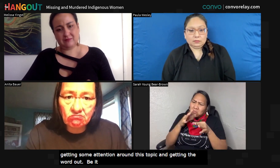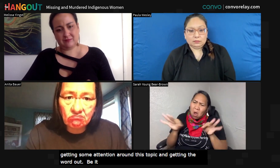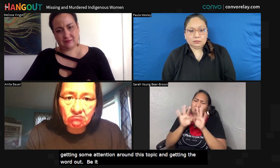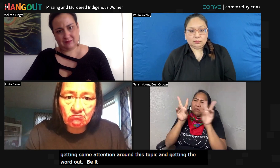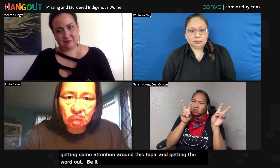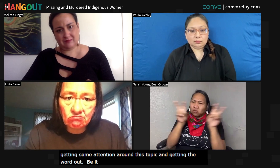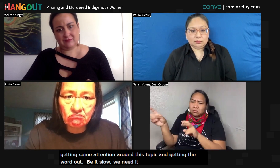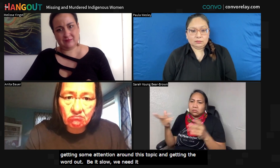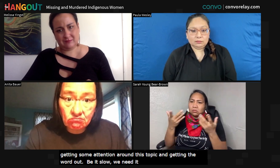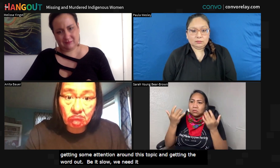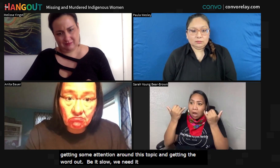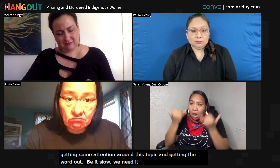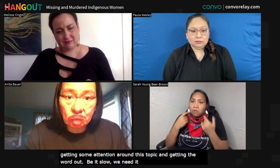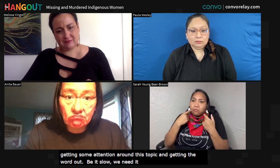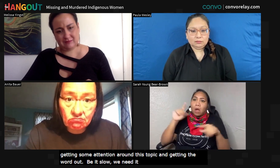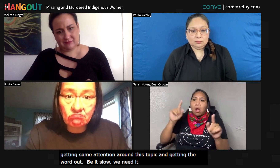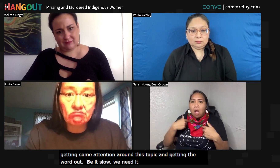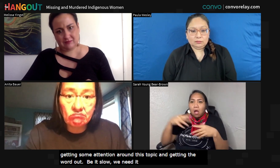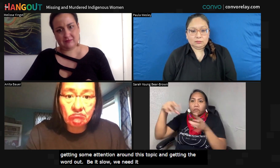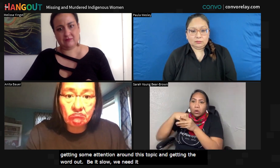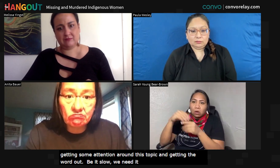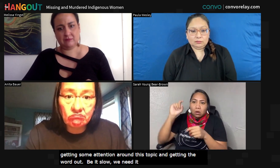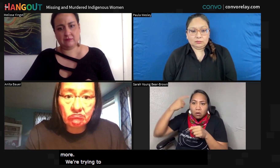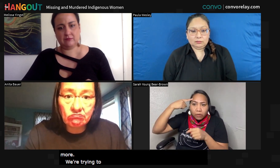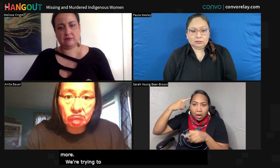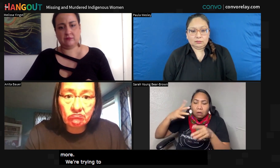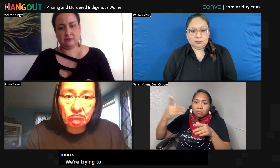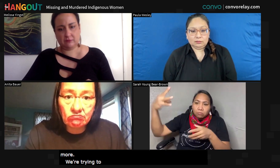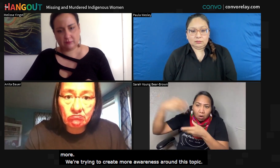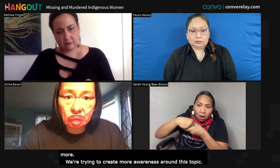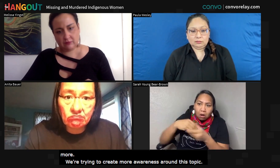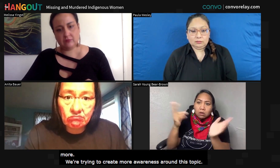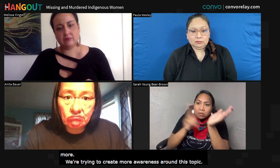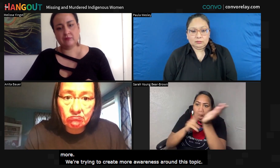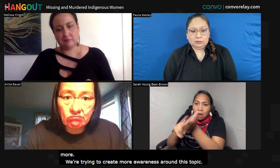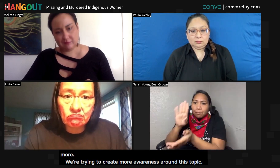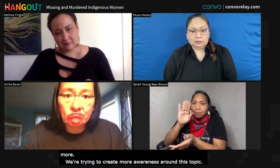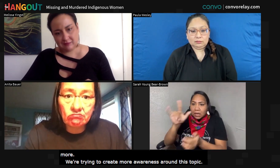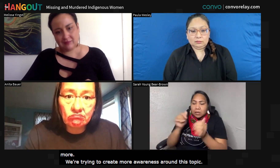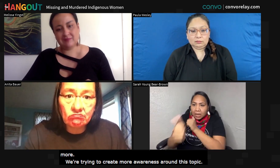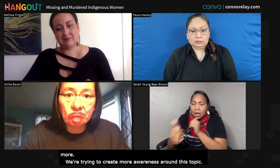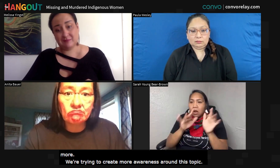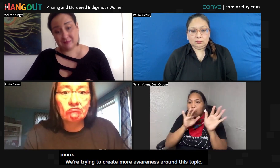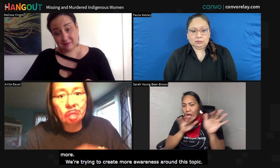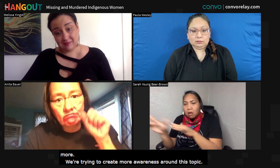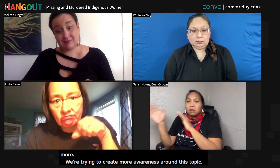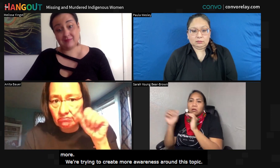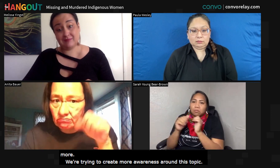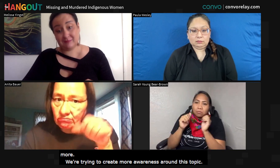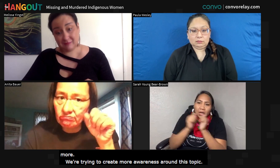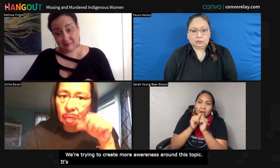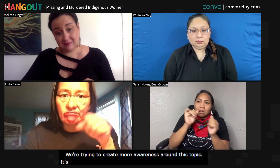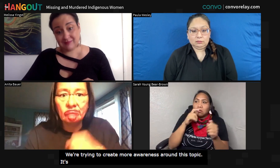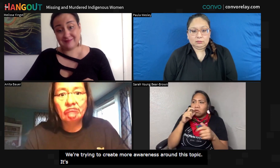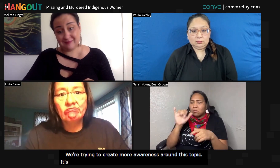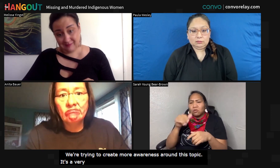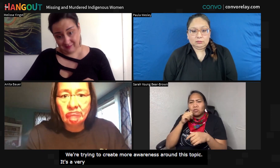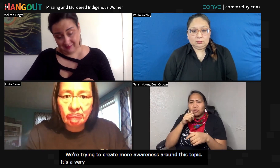more awareness around this topic. It's a very important issue that we face that involves the government, trying to get bills passed